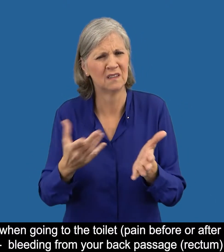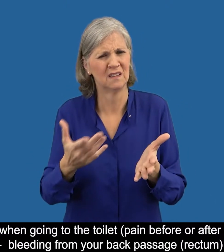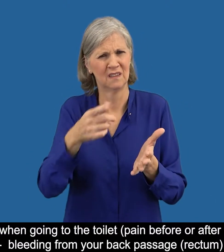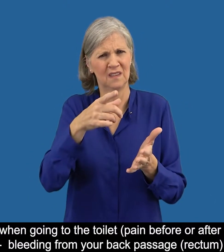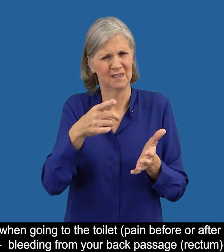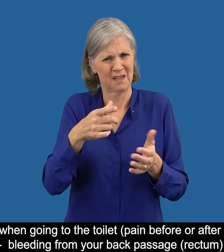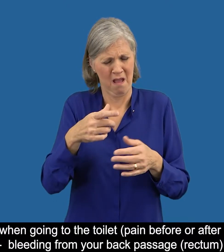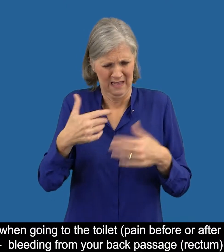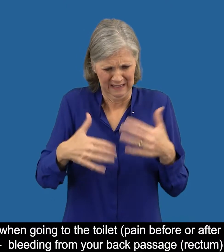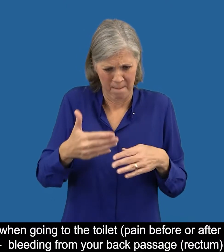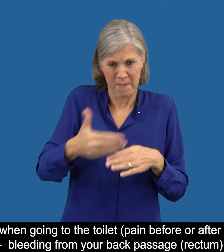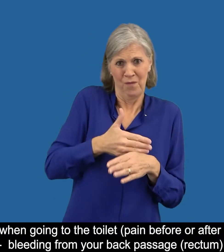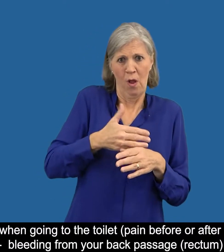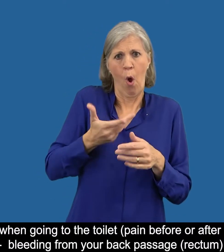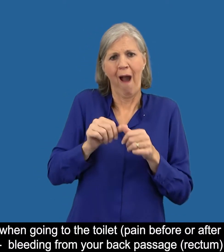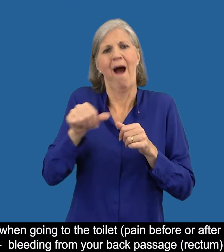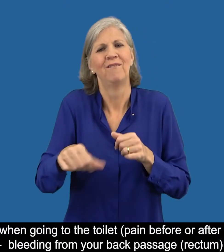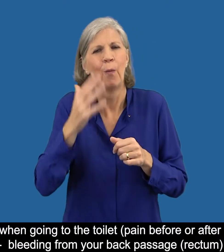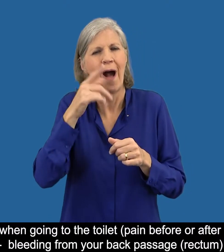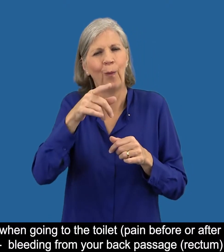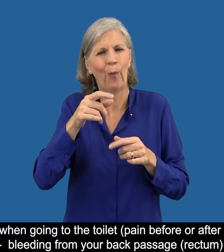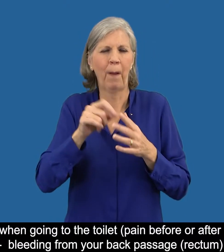Pain before or after peeing or pooing.